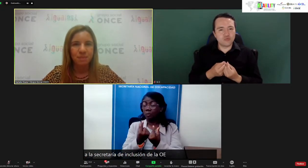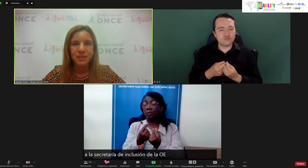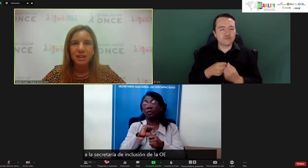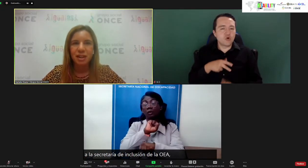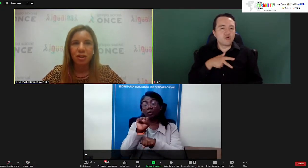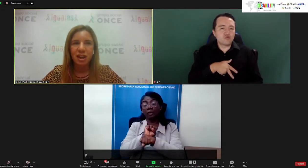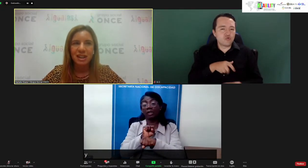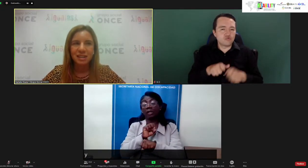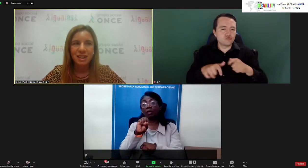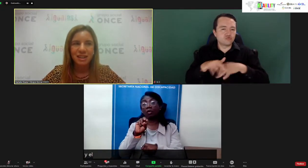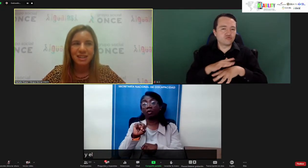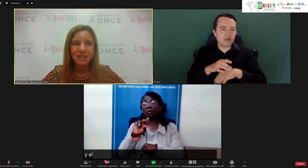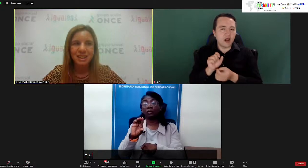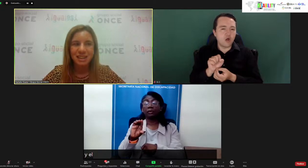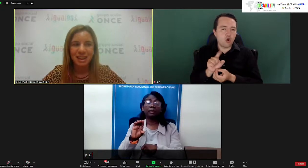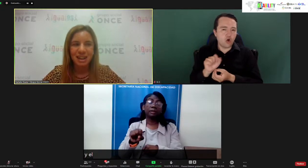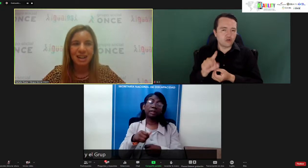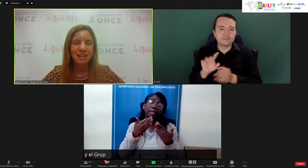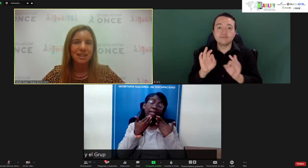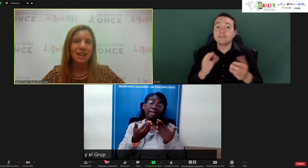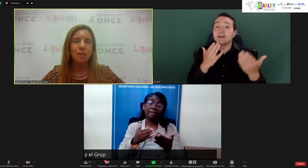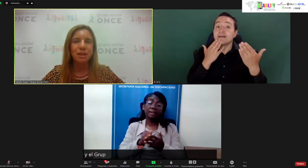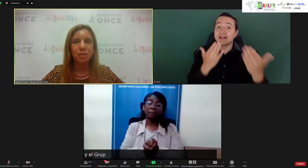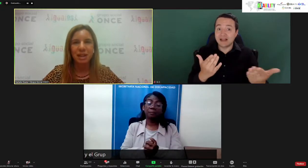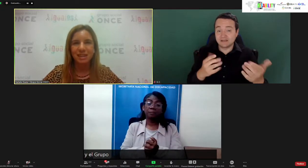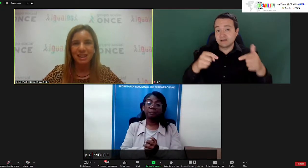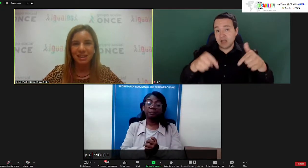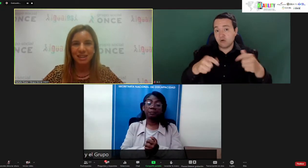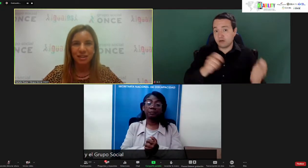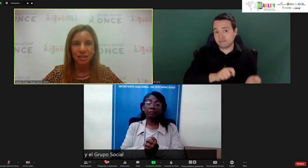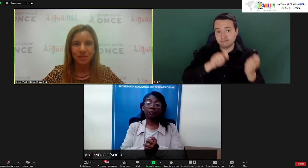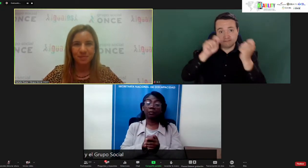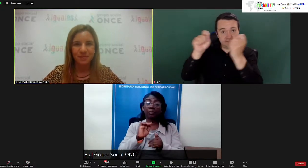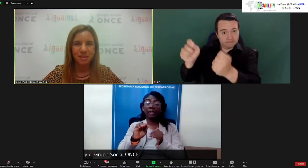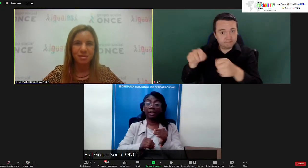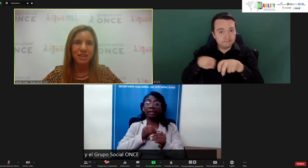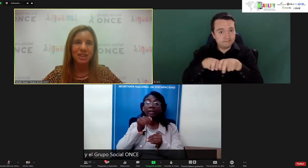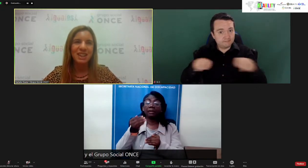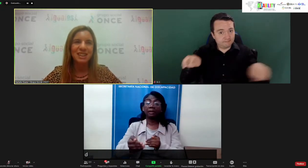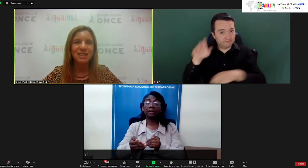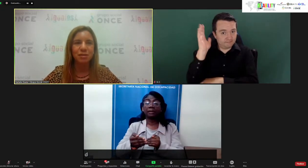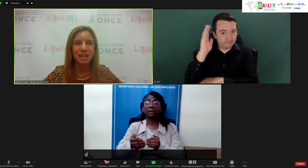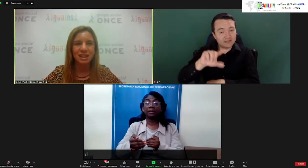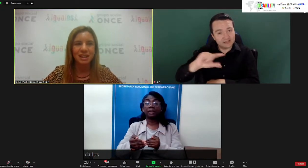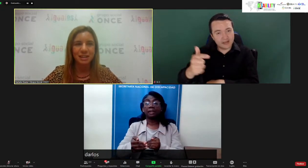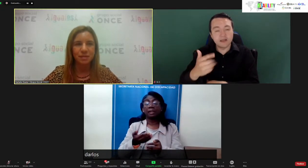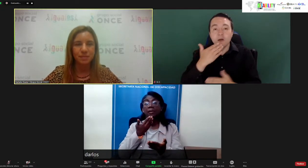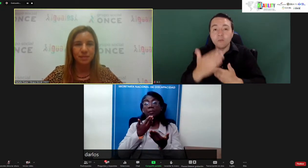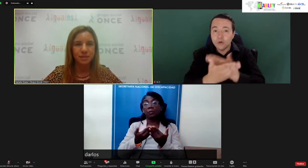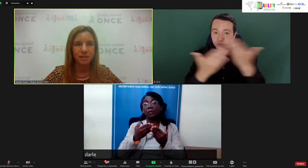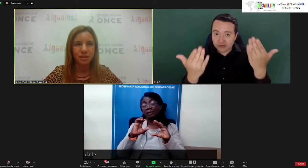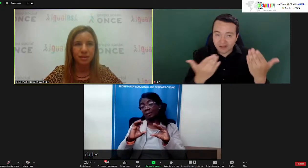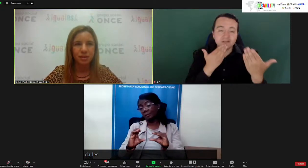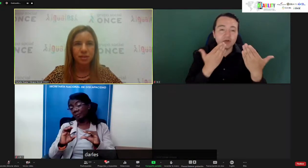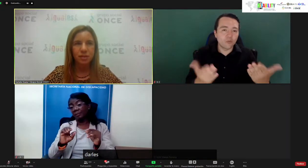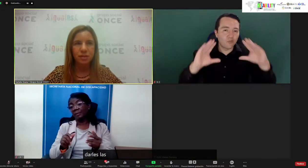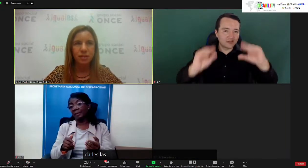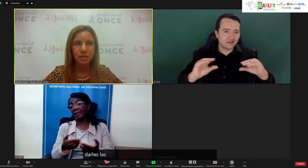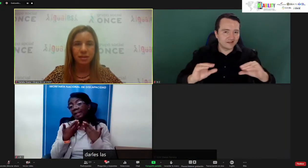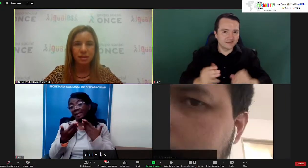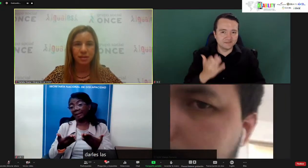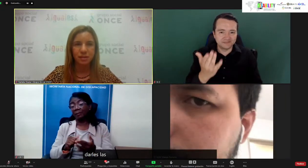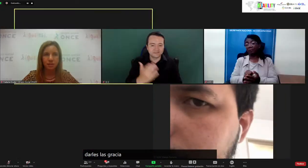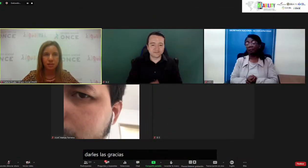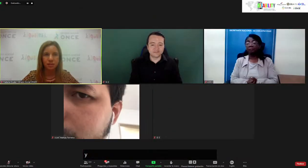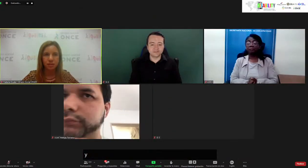group onset social group which is supporting us so thank you very much i give the floor to the next session with you all have a great day